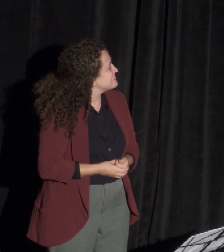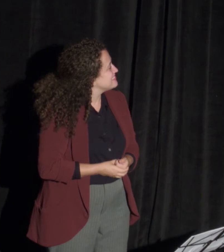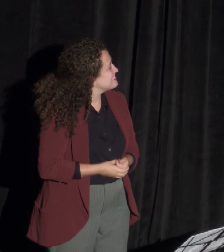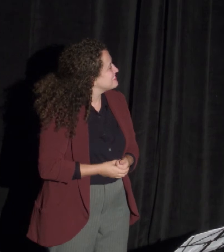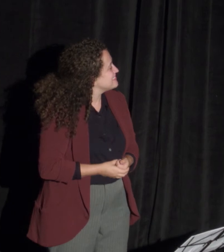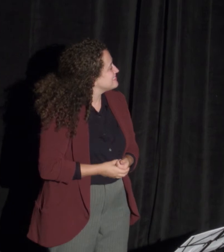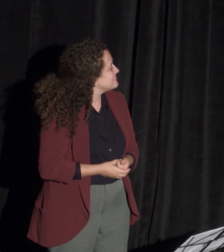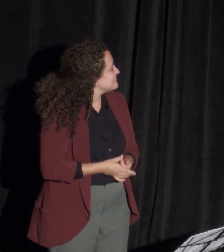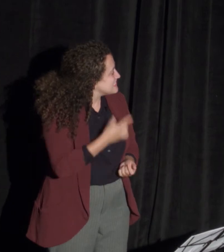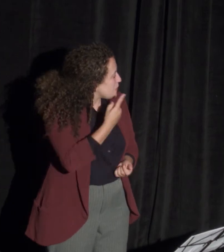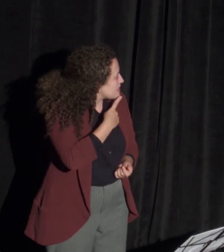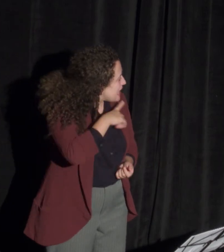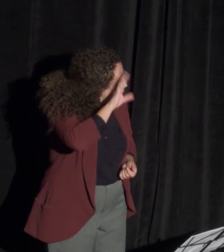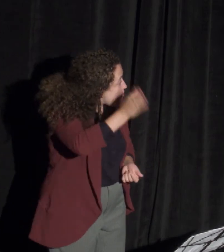Uh-oh.